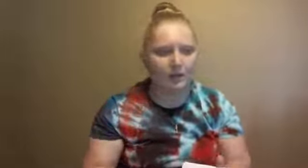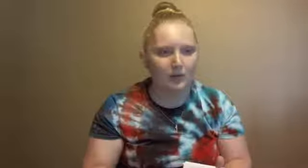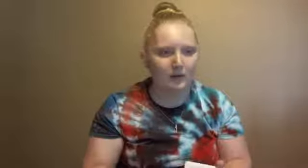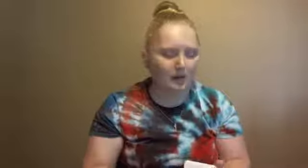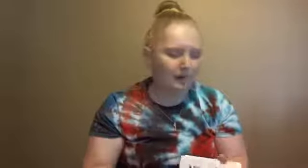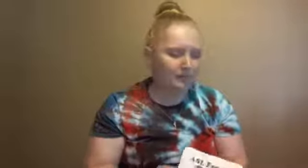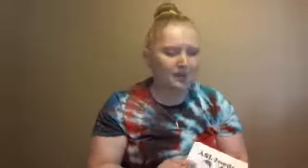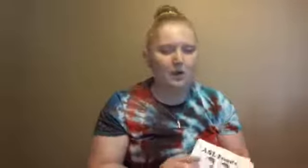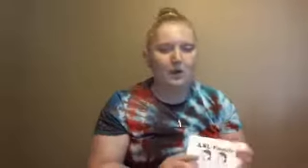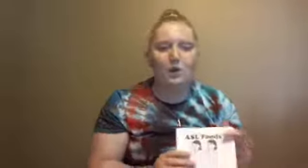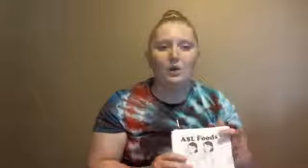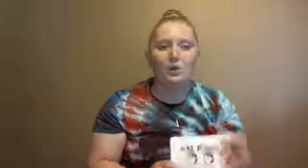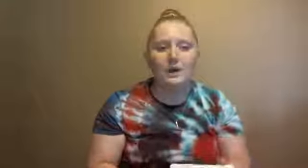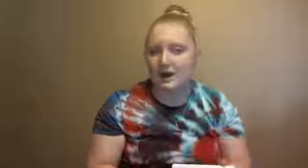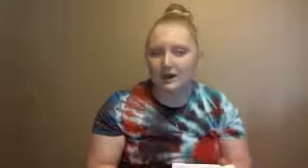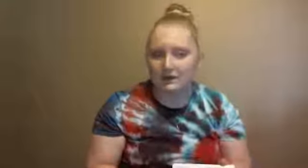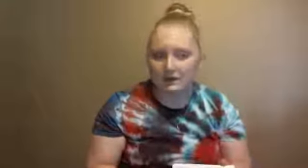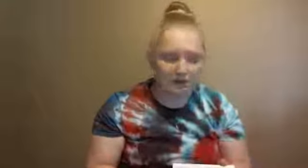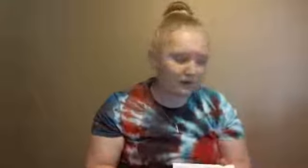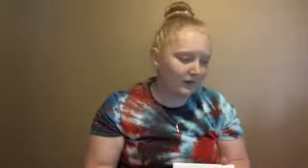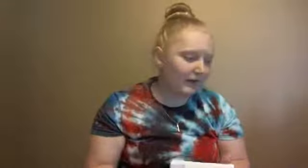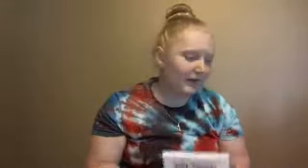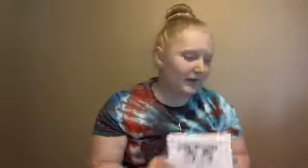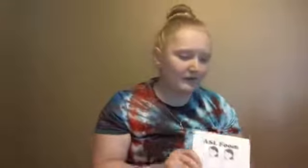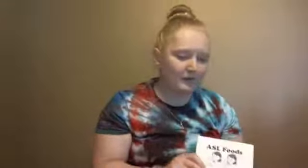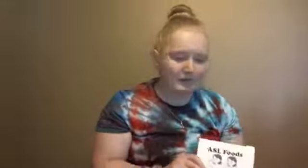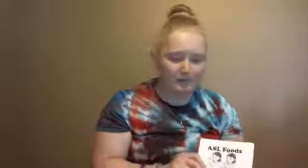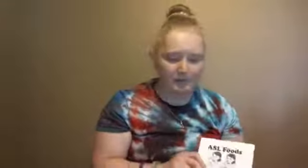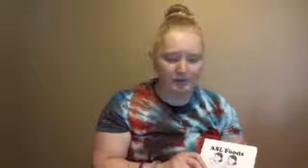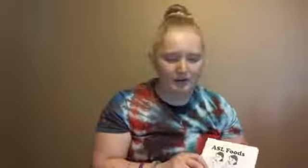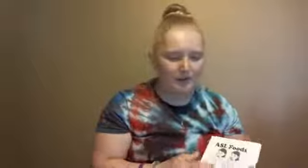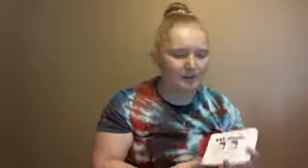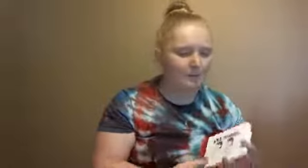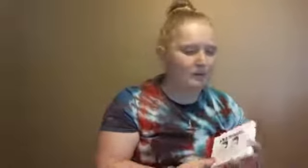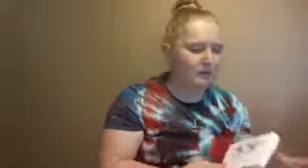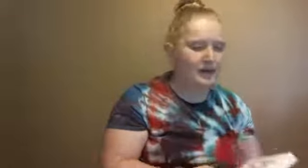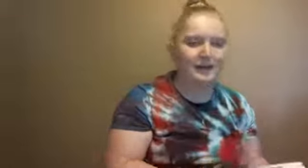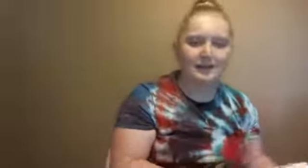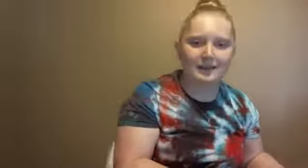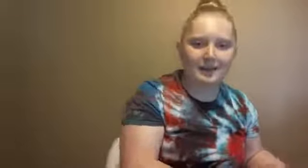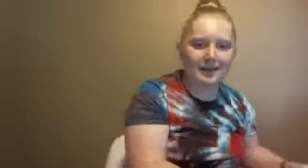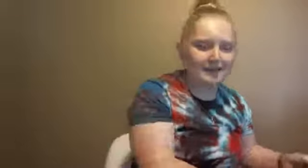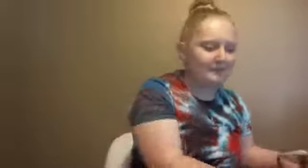on time, we are just going to go ahead and read the book, and then we will get into the game.